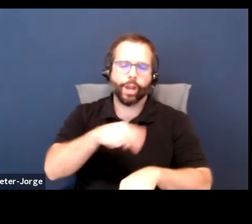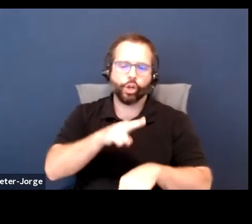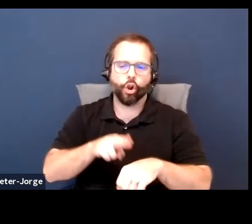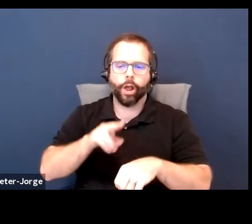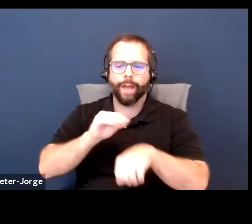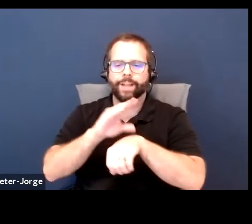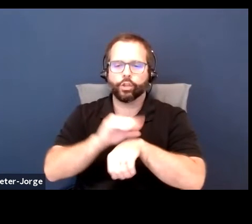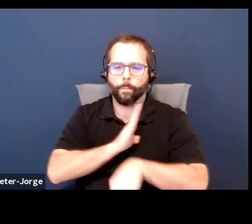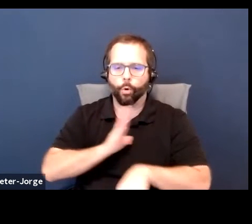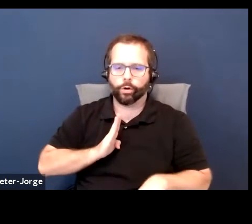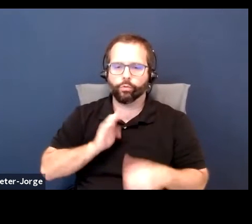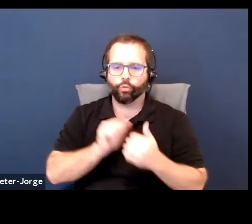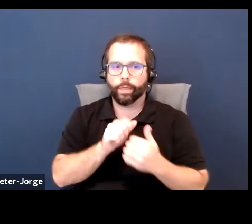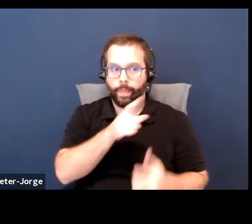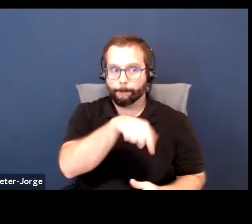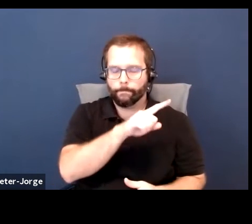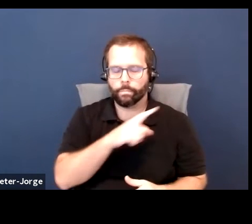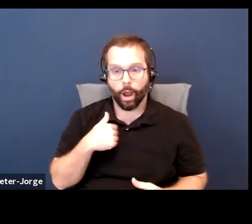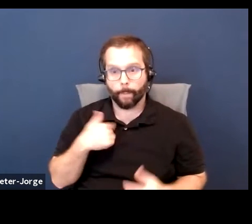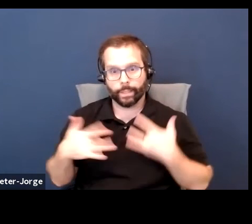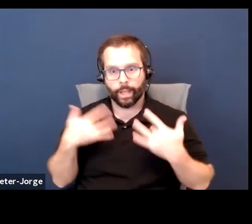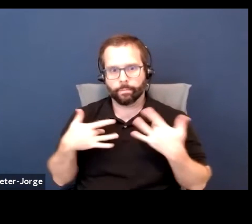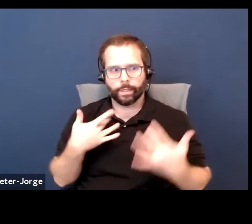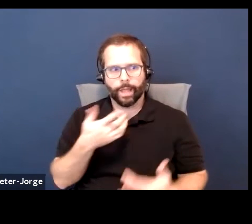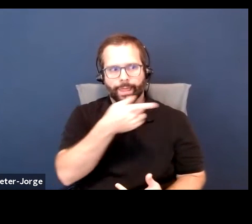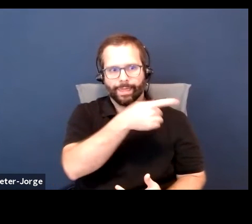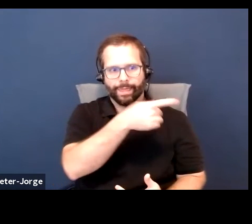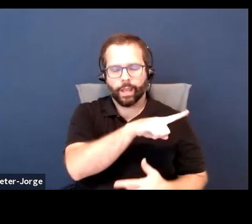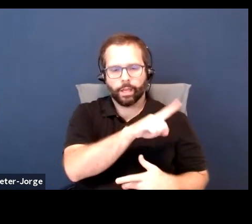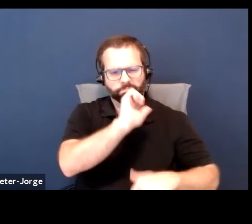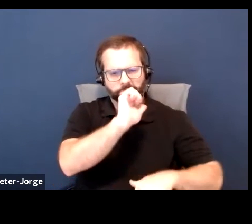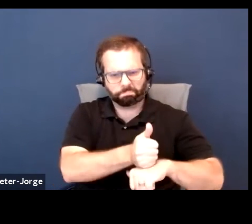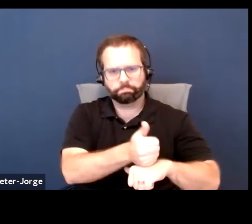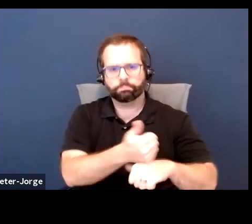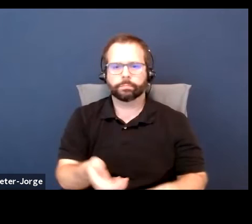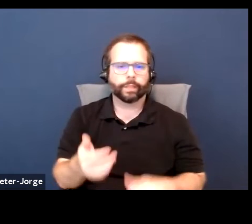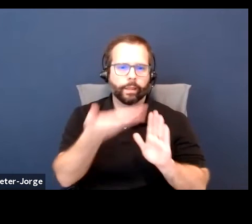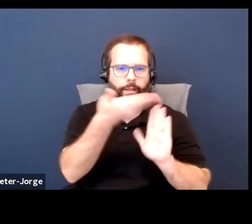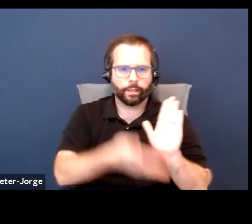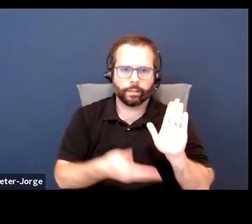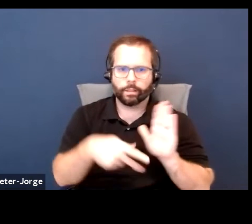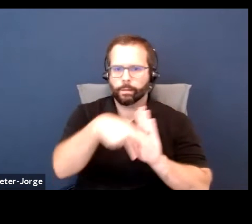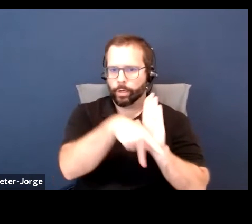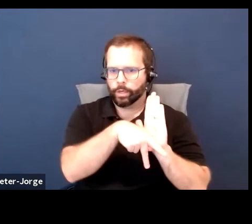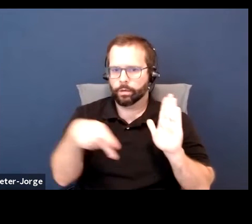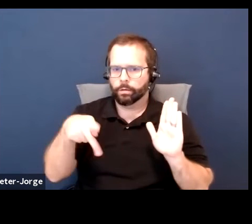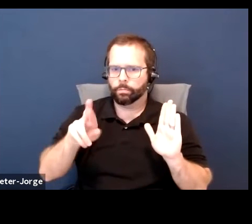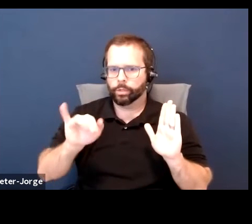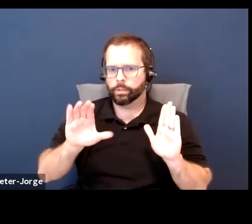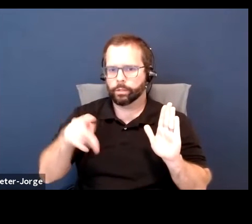real excited about these principles that they have put forth. So enhance,